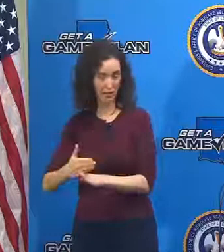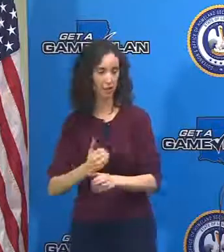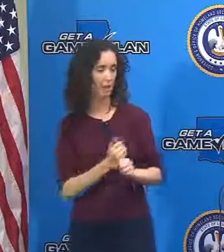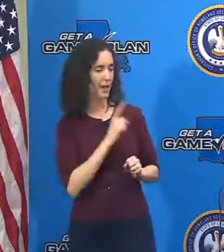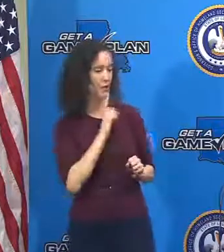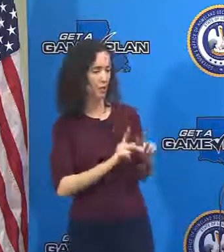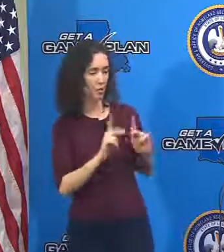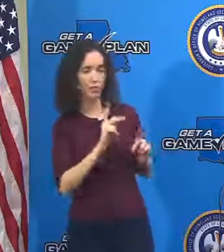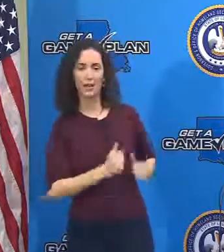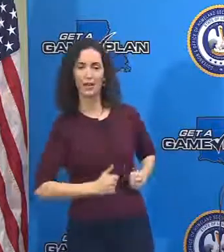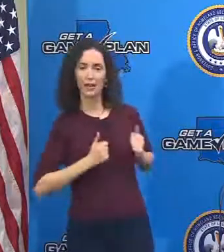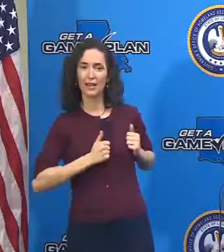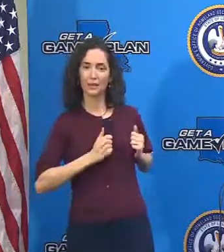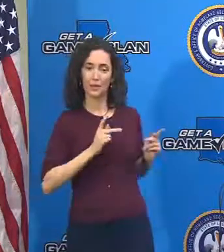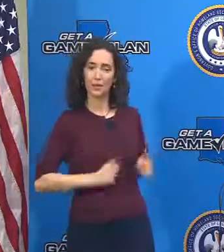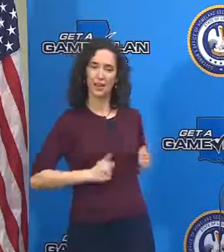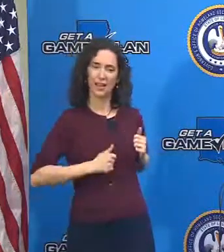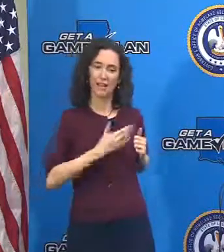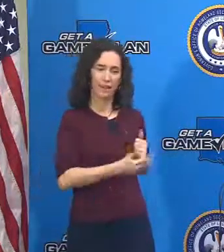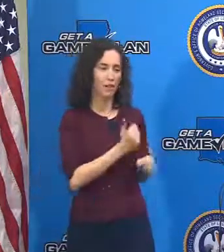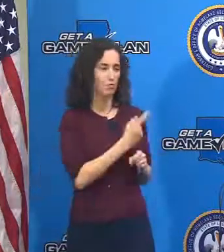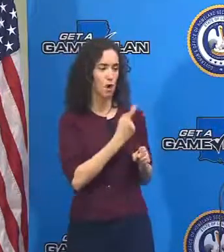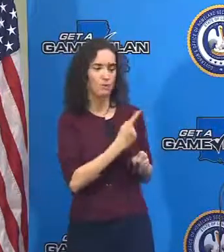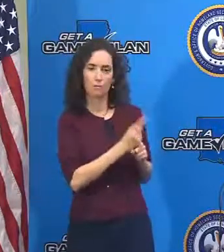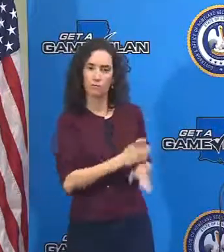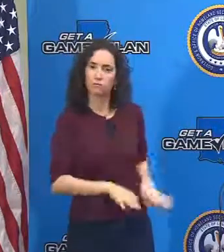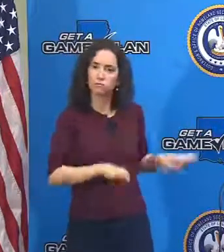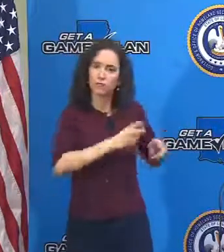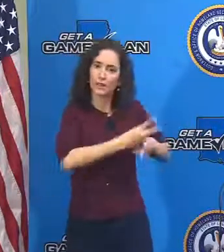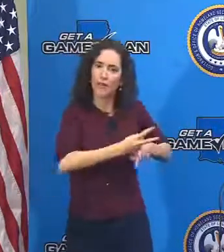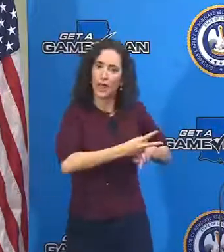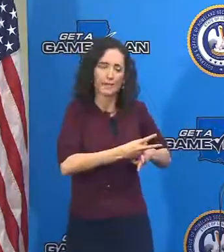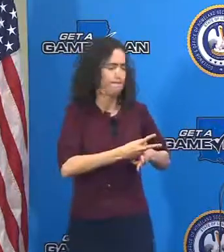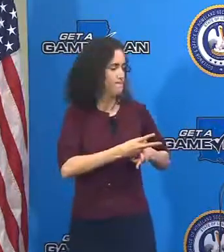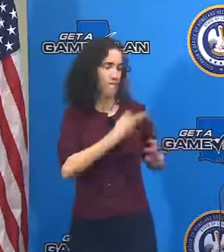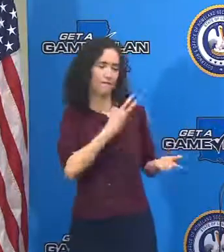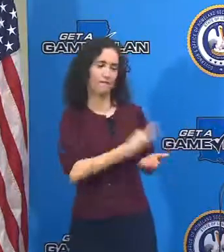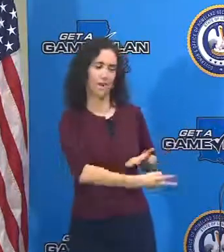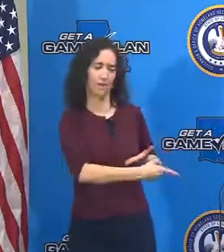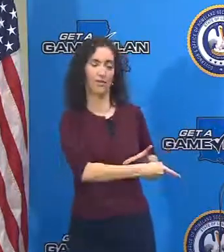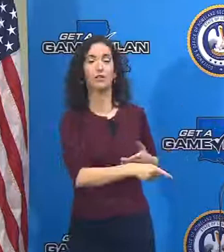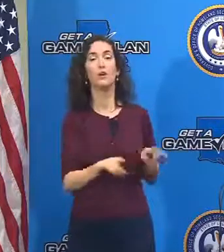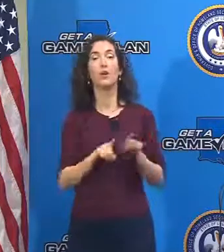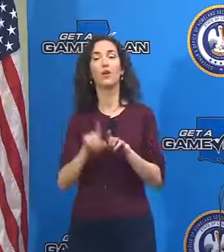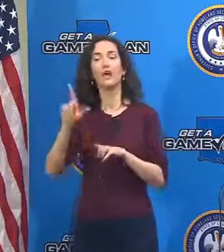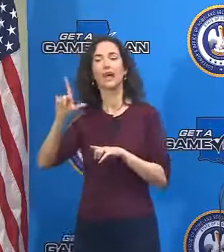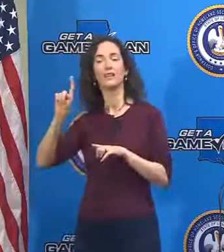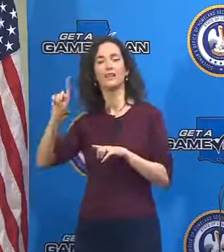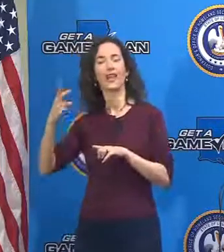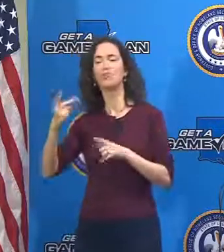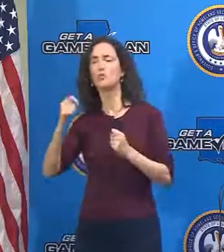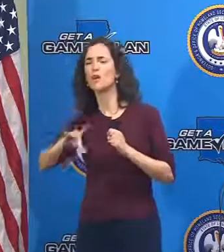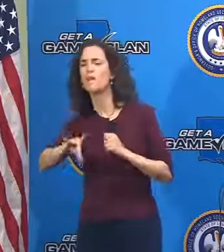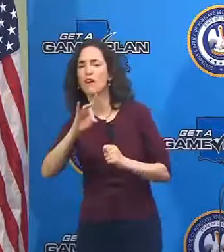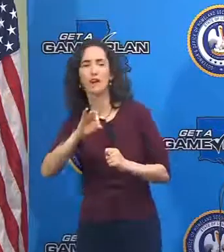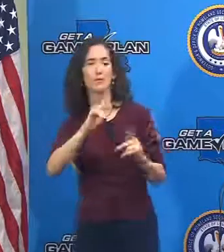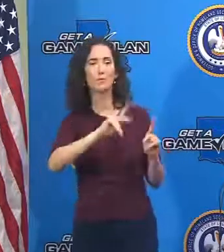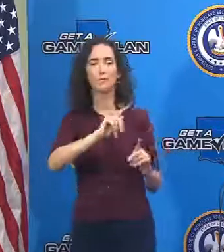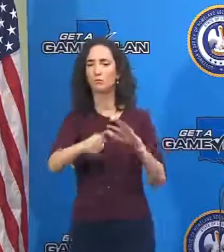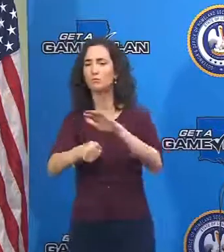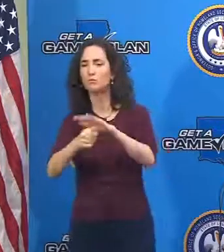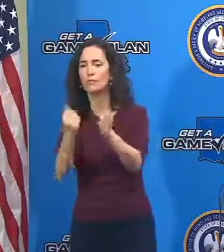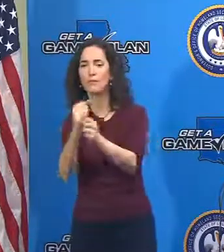and services to their residents. Further, when LDH was making efforts to fully discover the site conditions